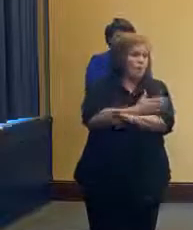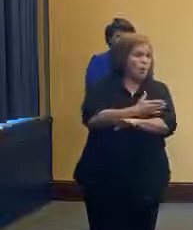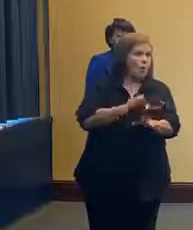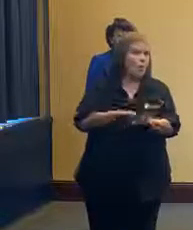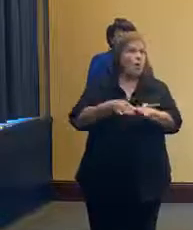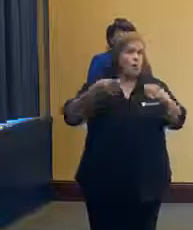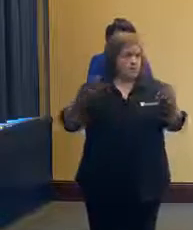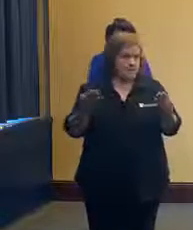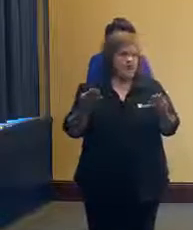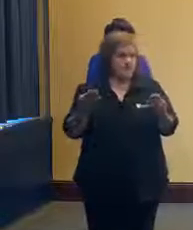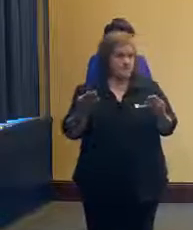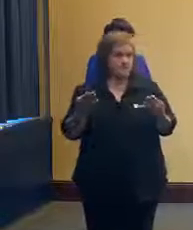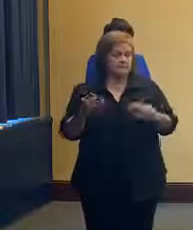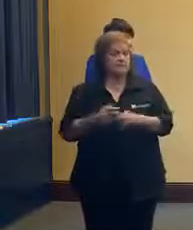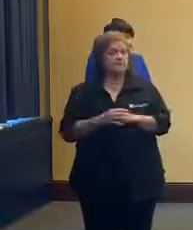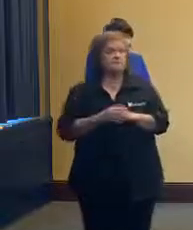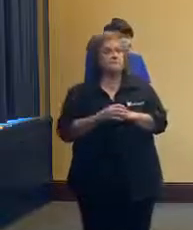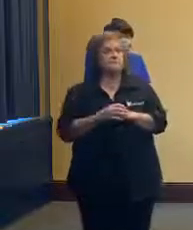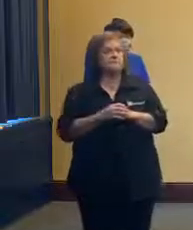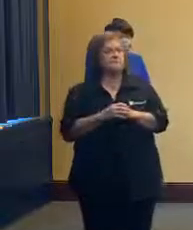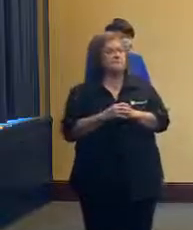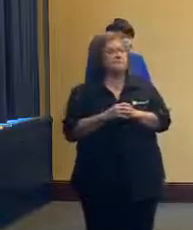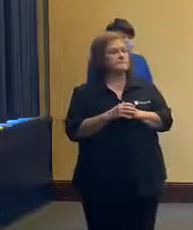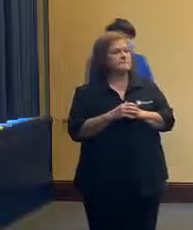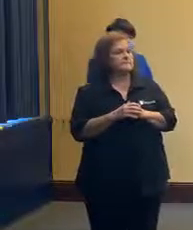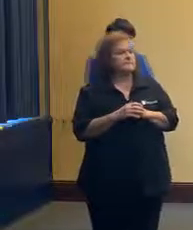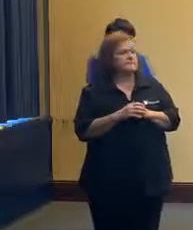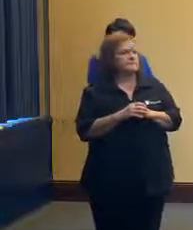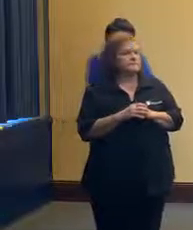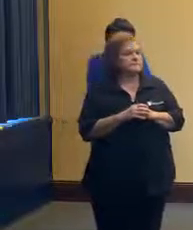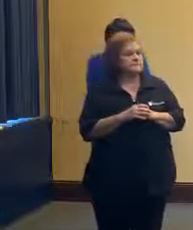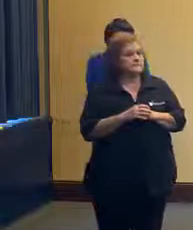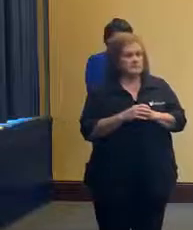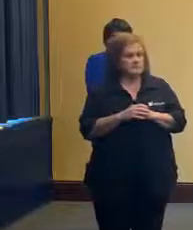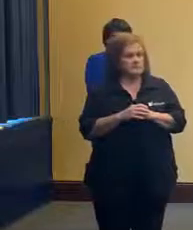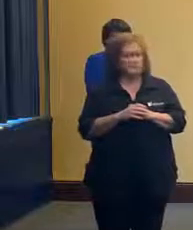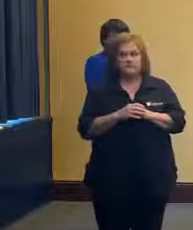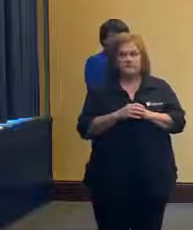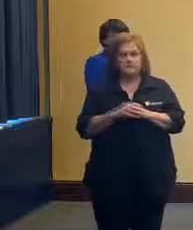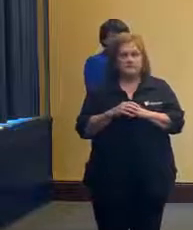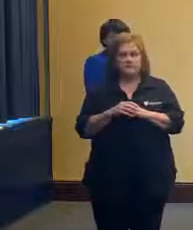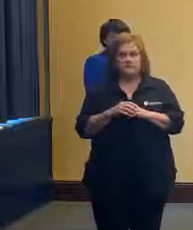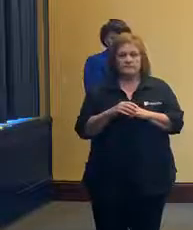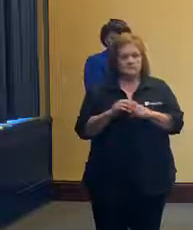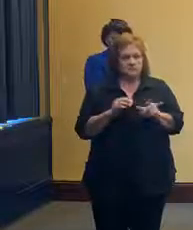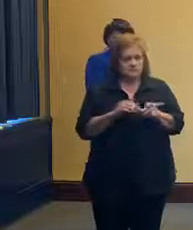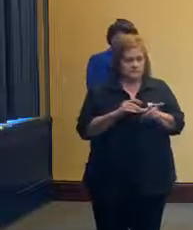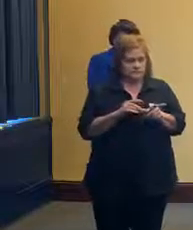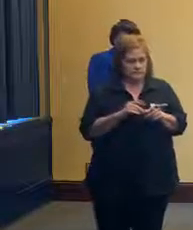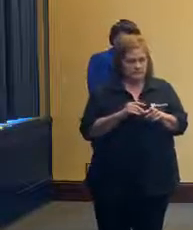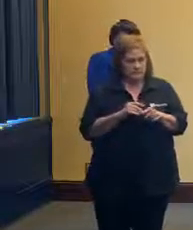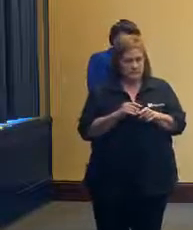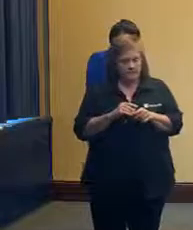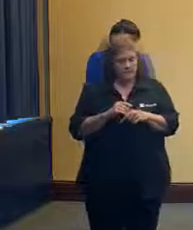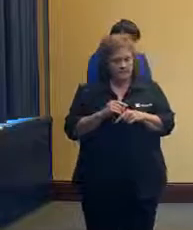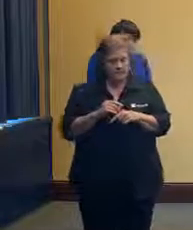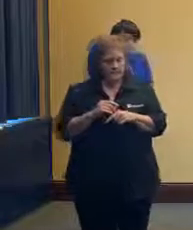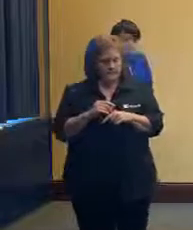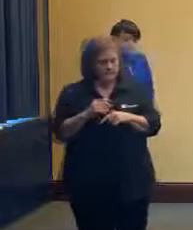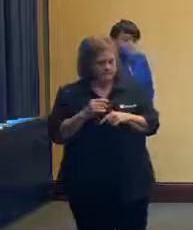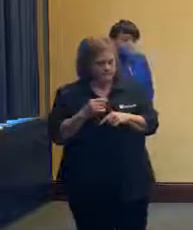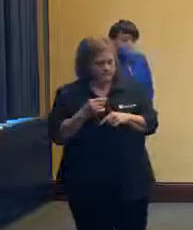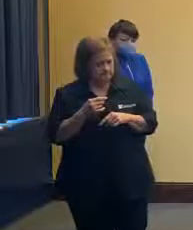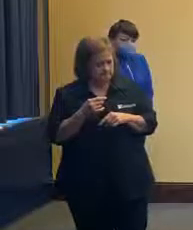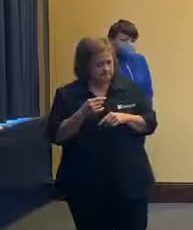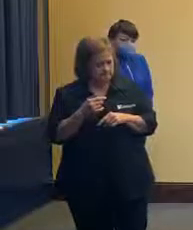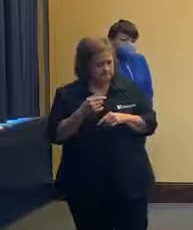new environment. Is that it, the issue? The lens. Mayor Cantrell, I